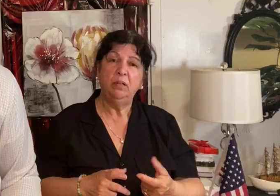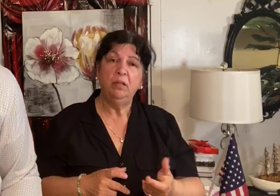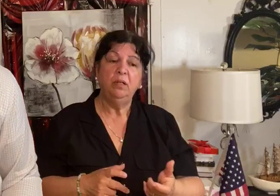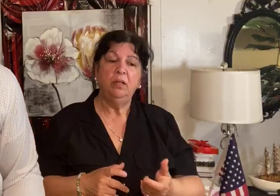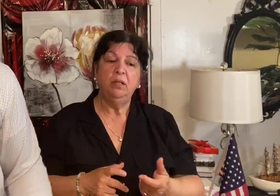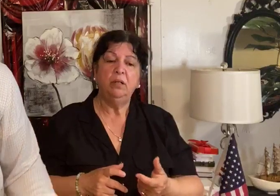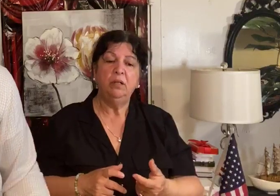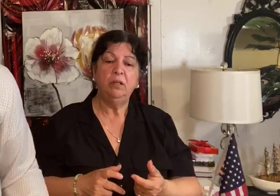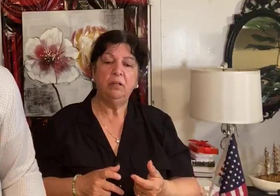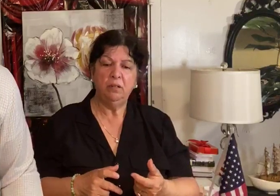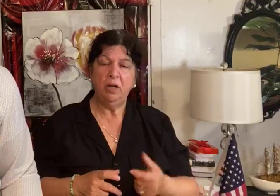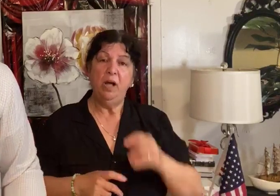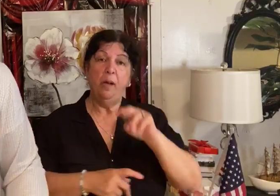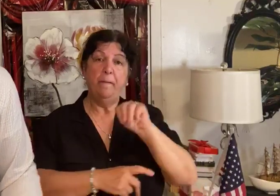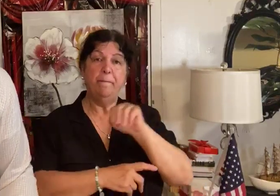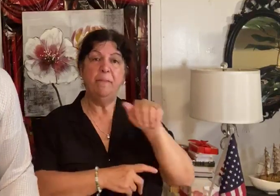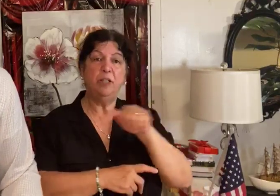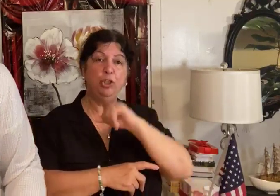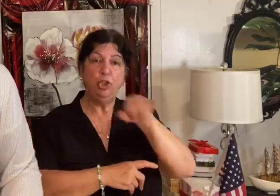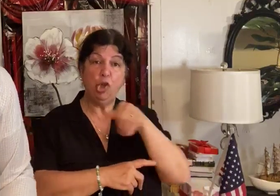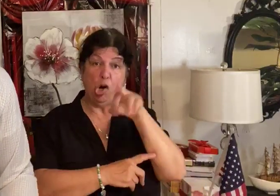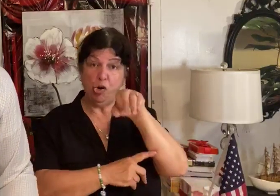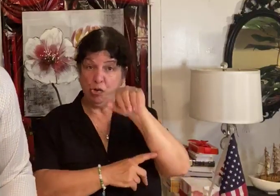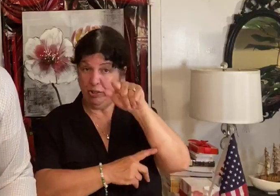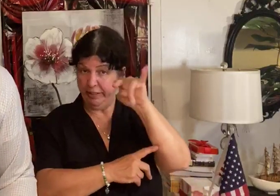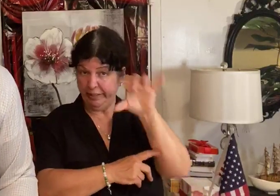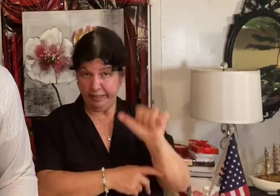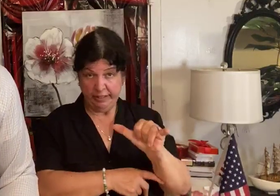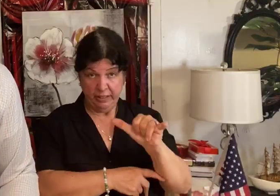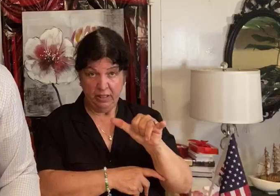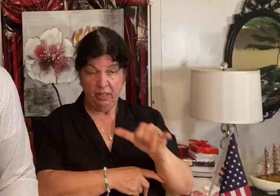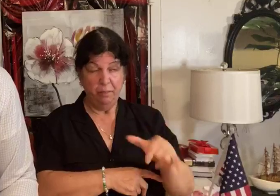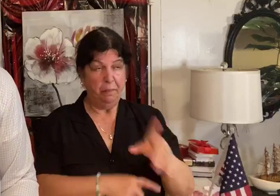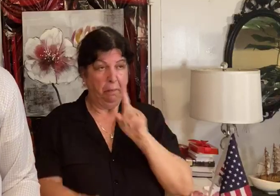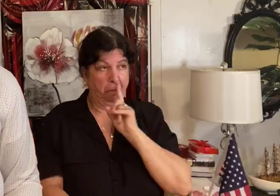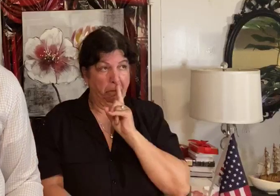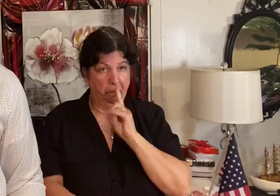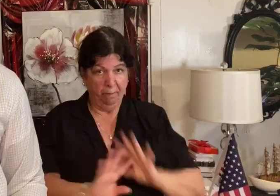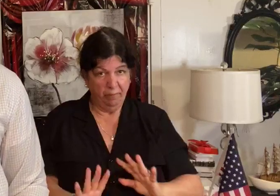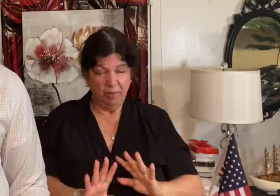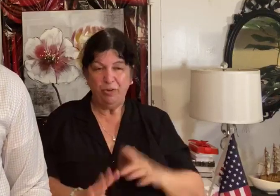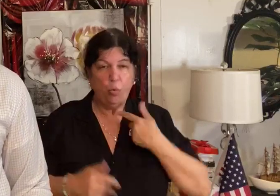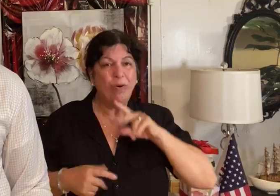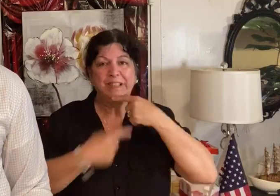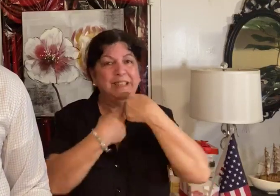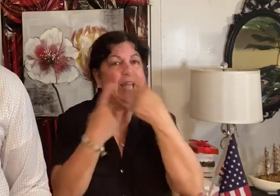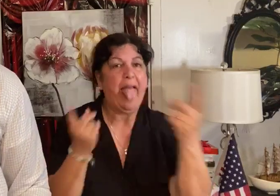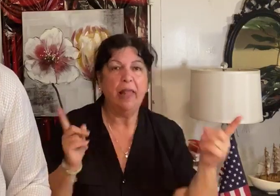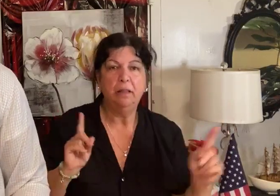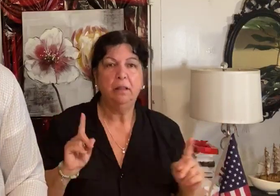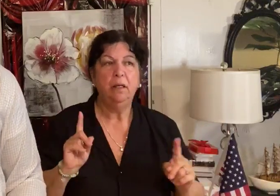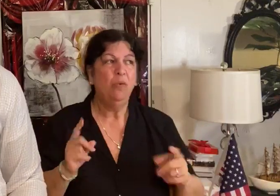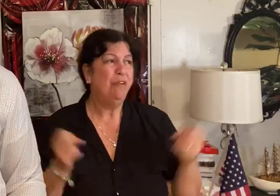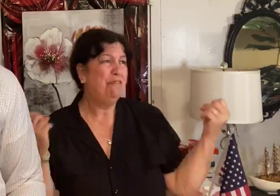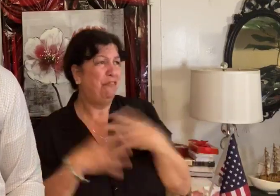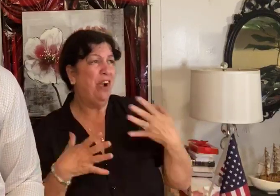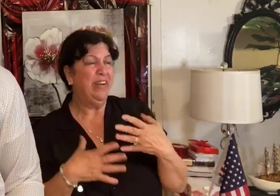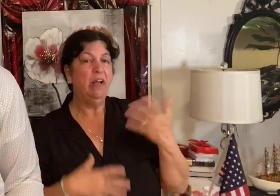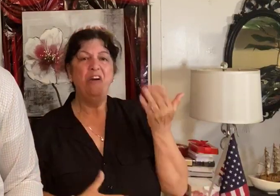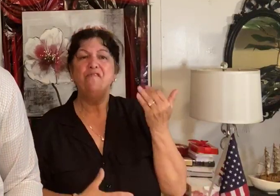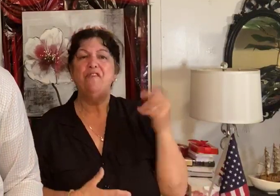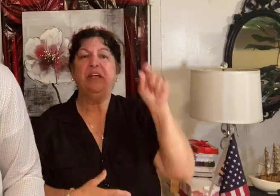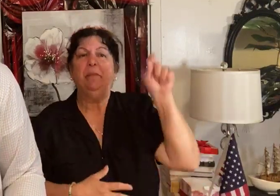bigger majority. However, we don't want to speak out because we're afraid of that 15%. We're afraid of